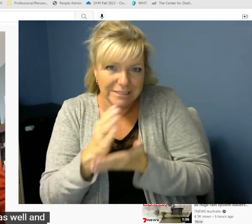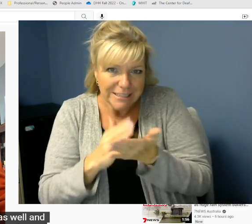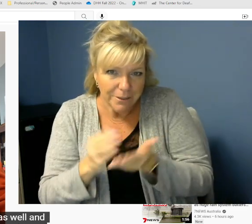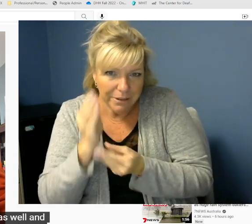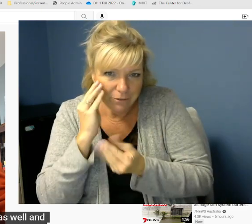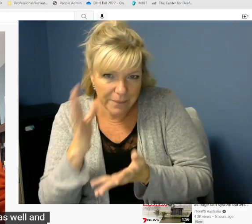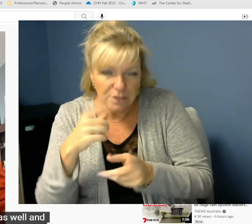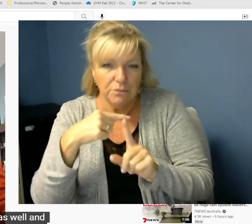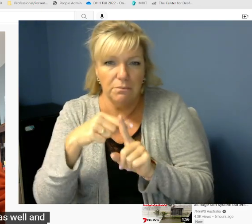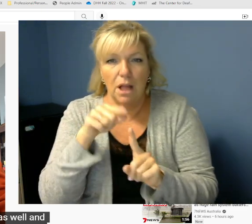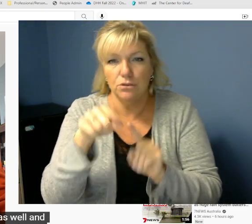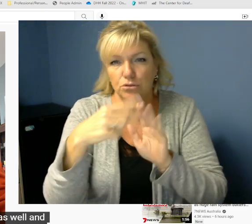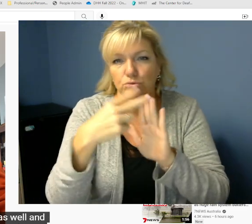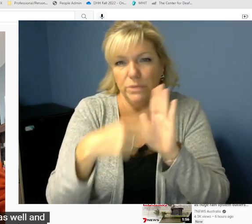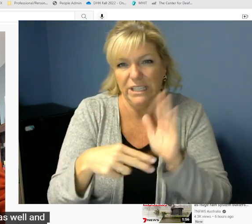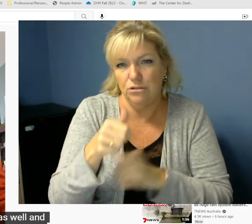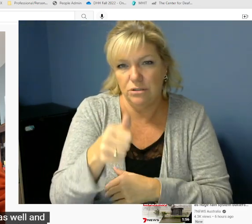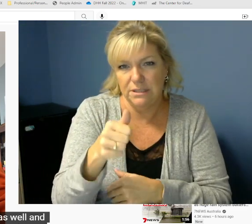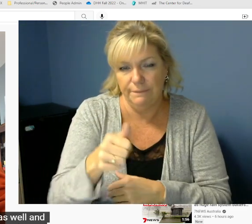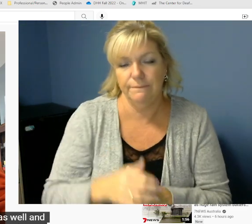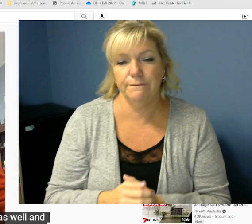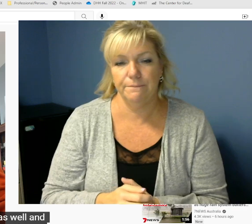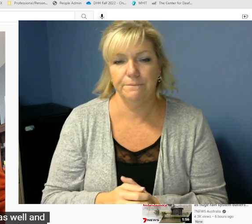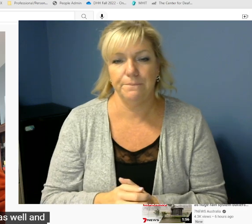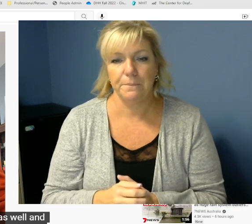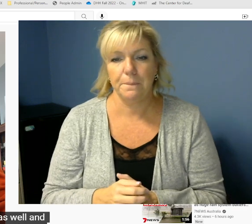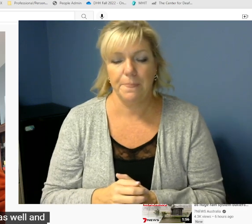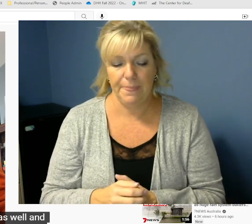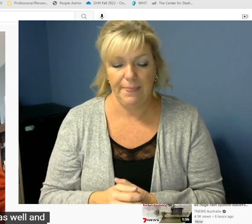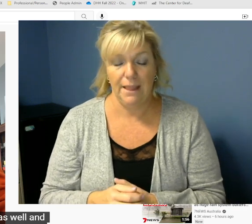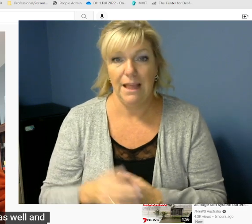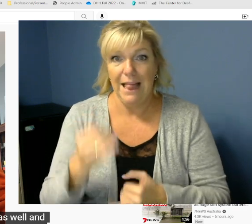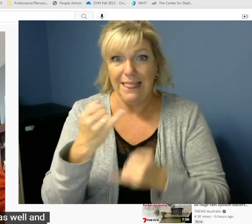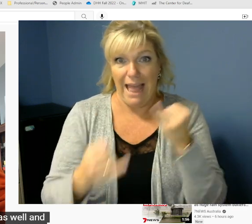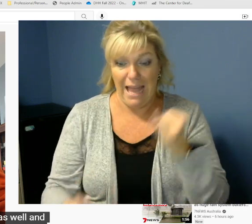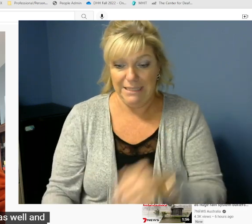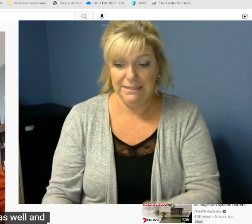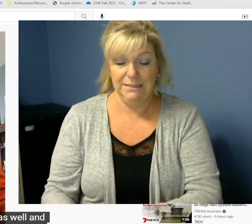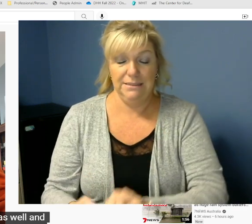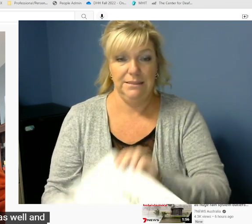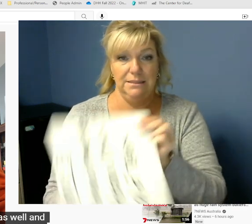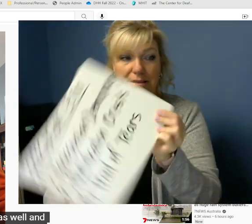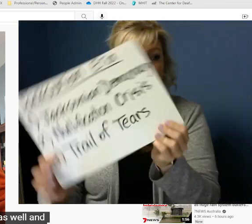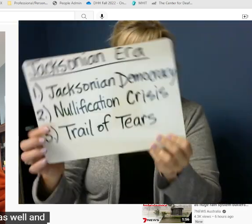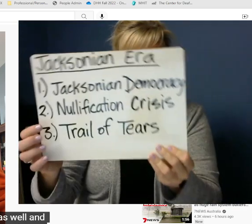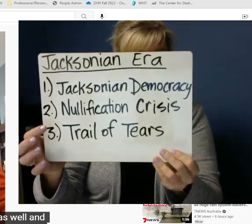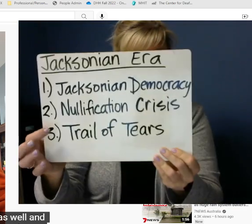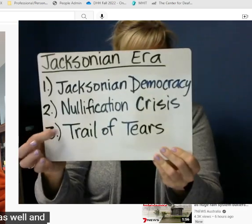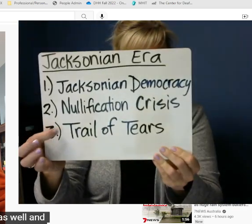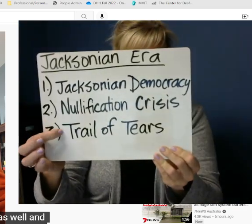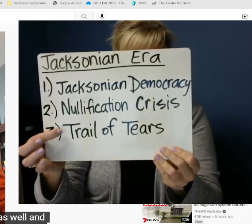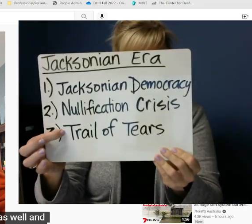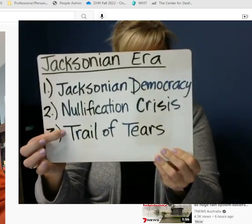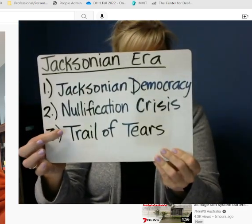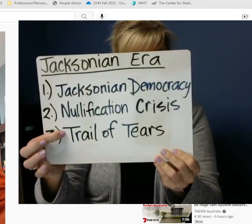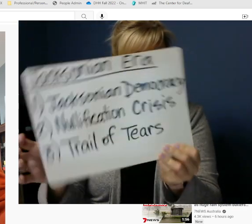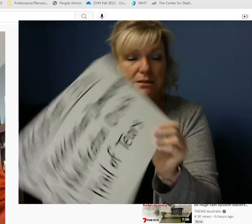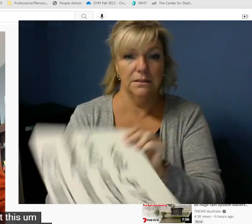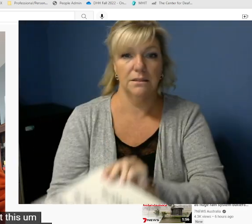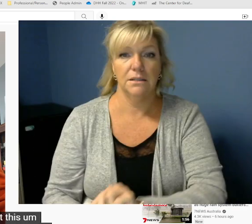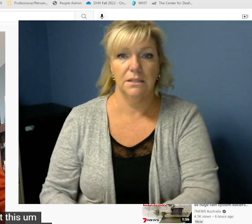in the video as well. And then finally is the removal of Native